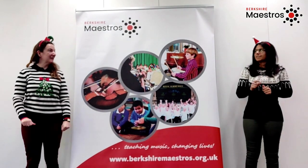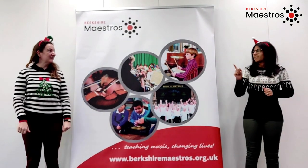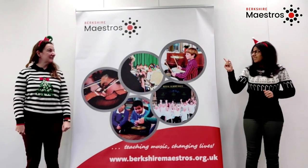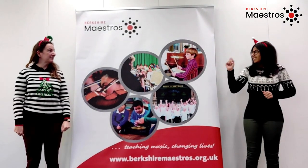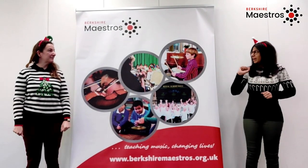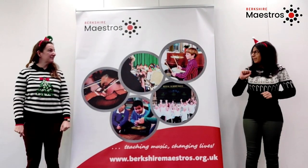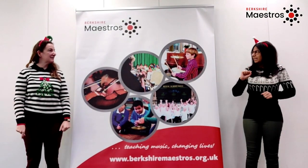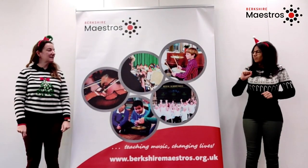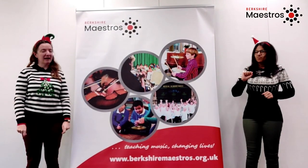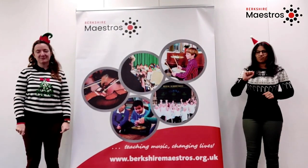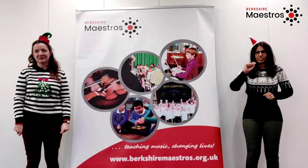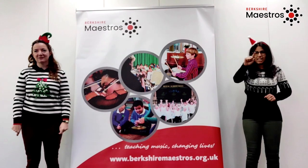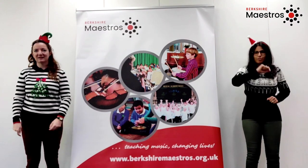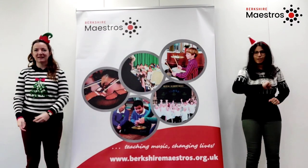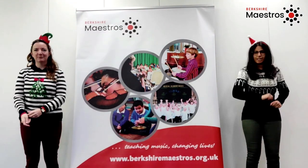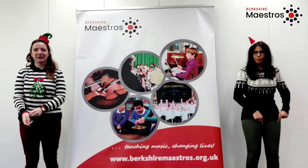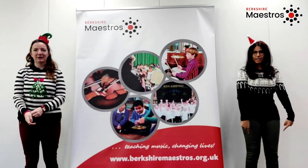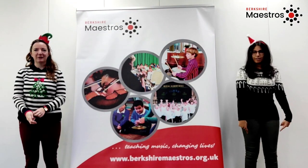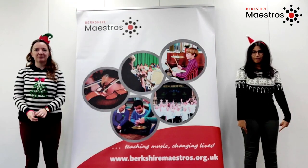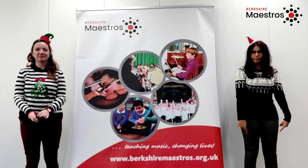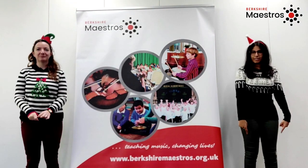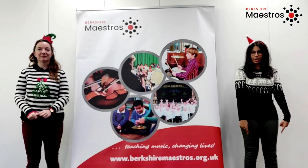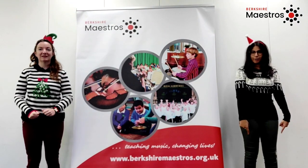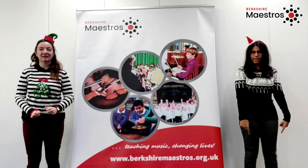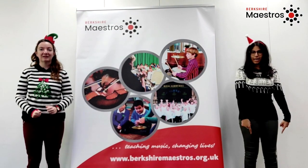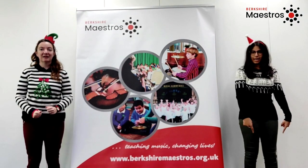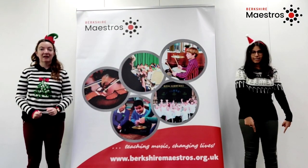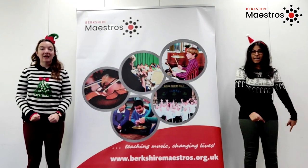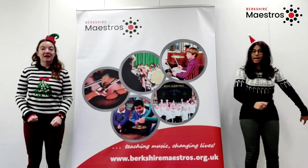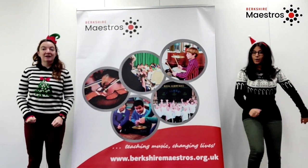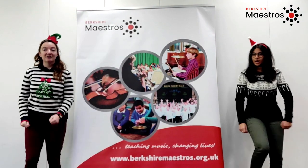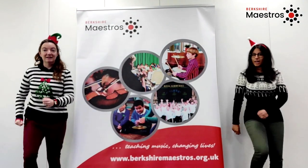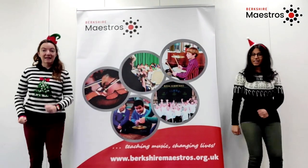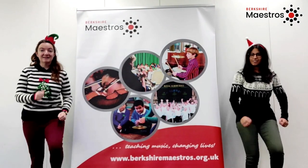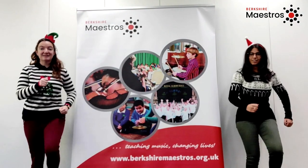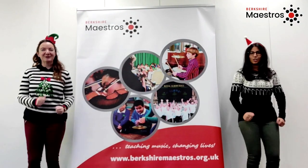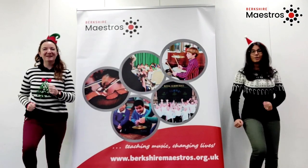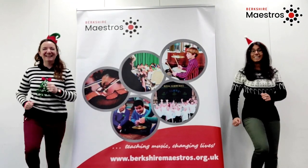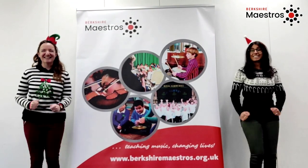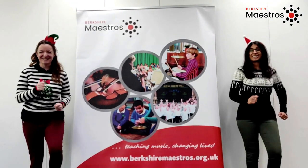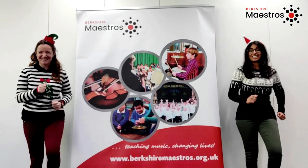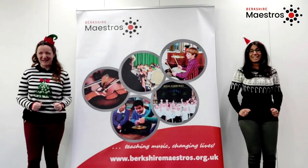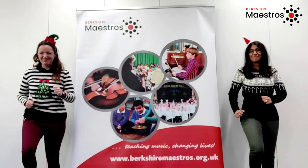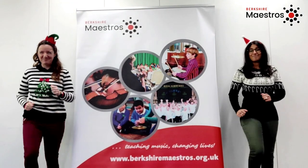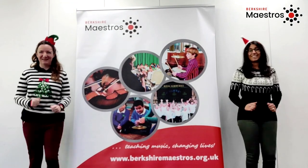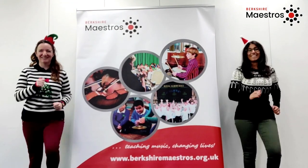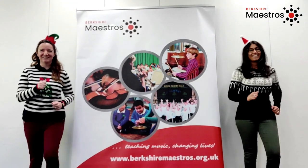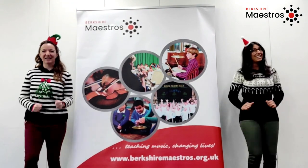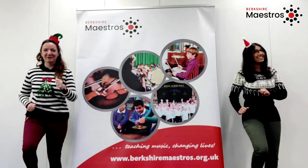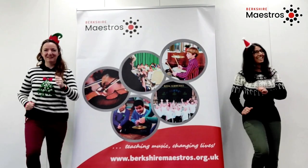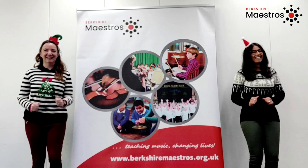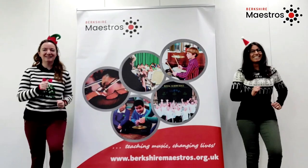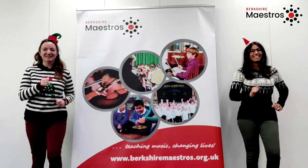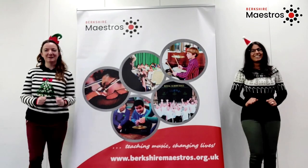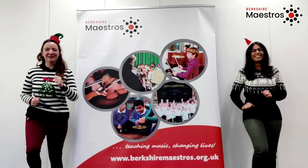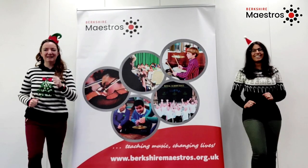Great. Stamping? Absolutely. Ready, everybody? Feet going. And now, let's do a little stamping now. Let's do a